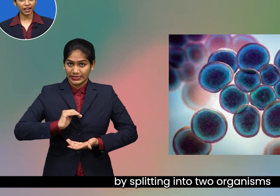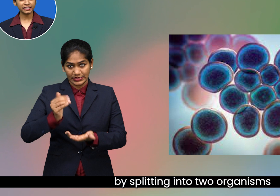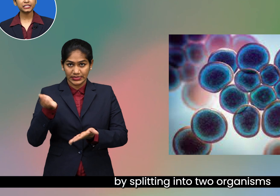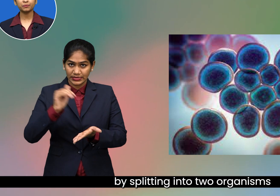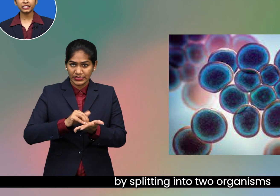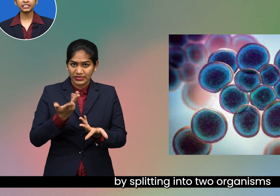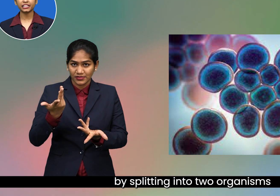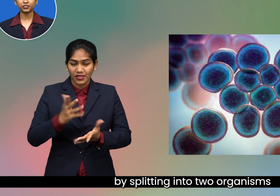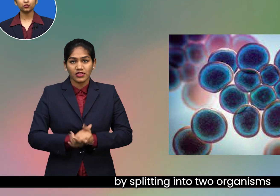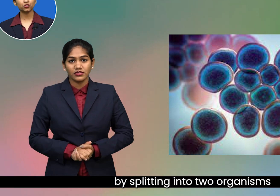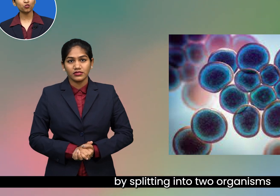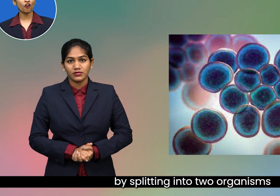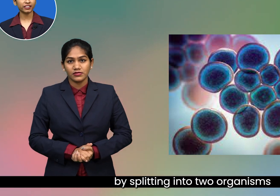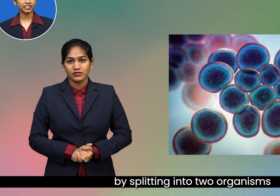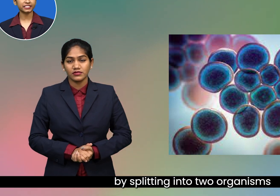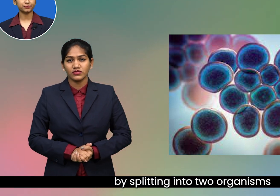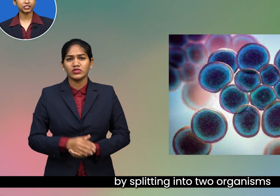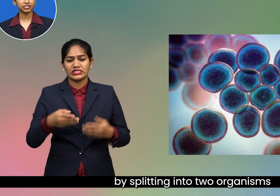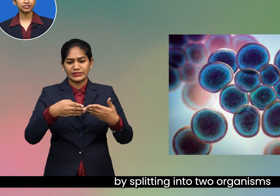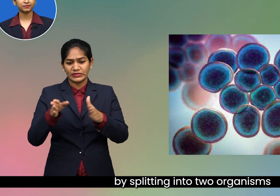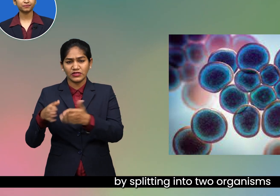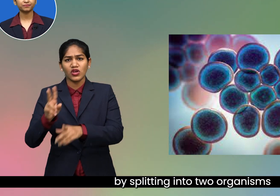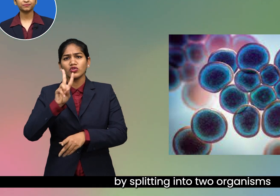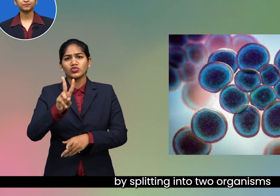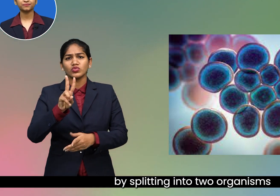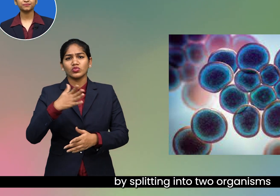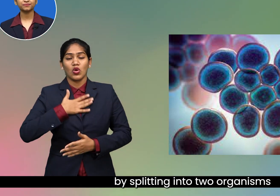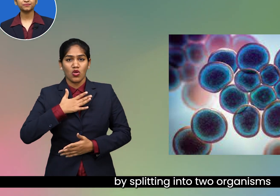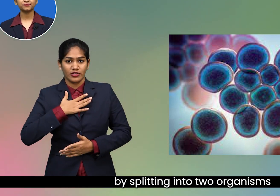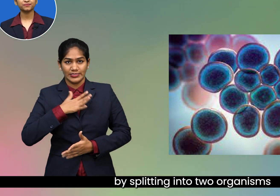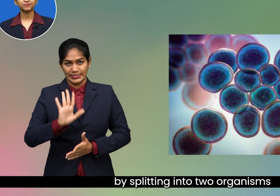reproduce by splitting into two organisms.